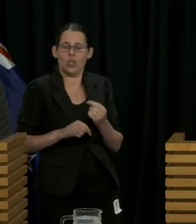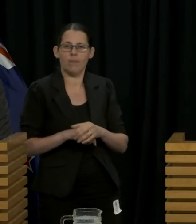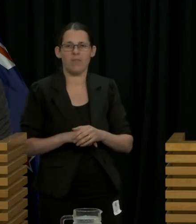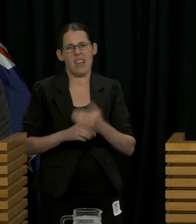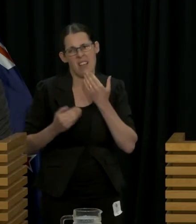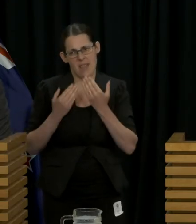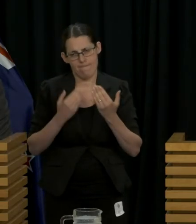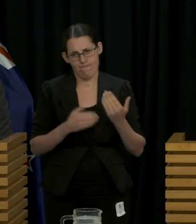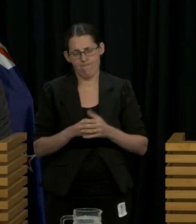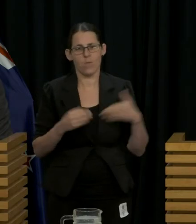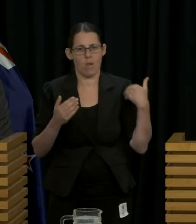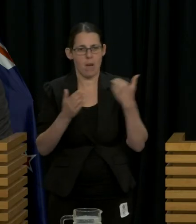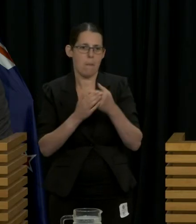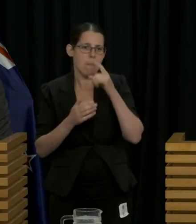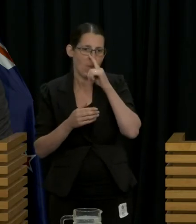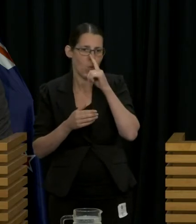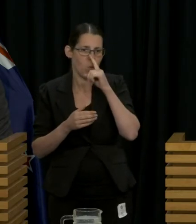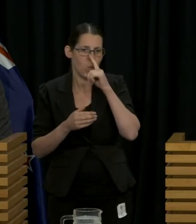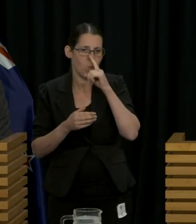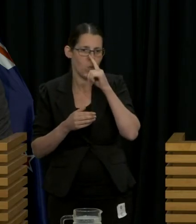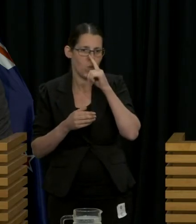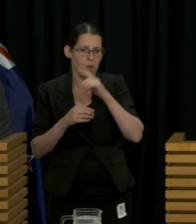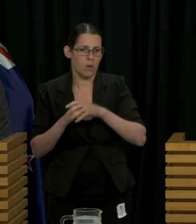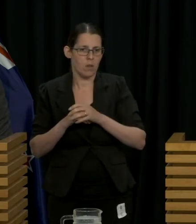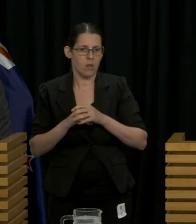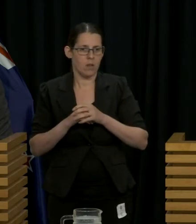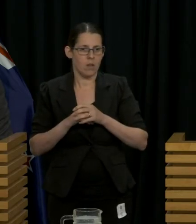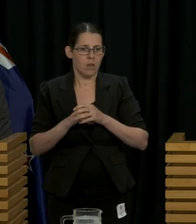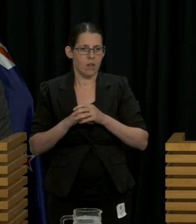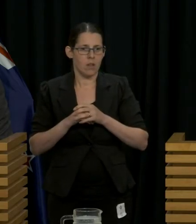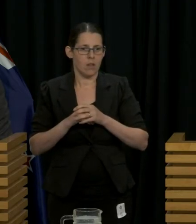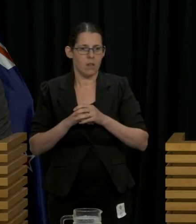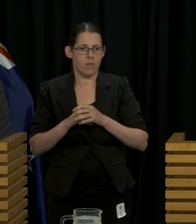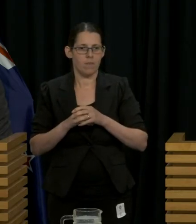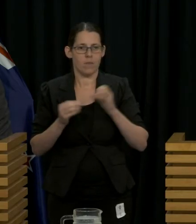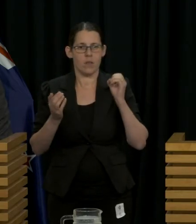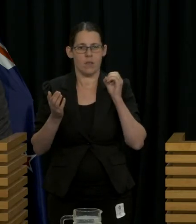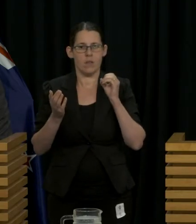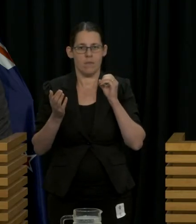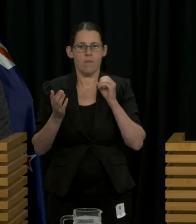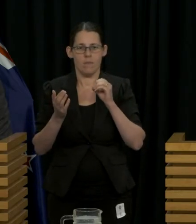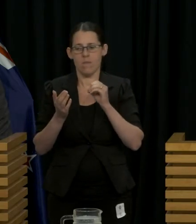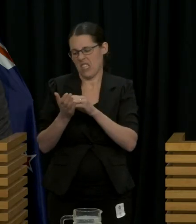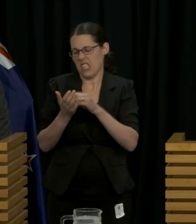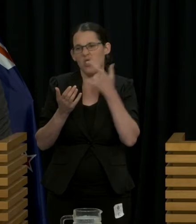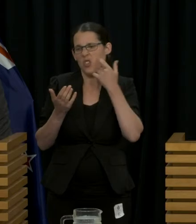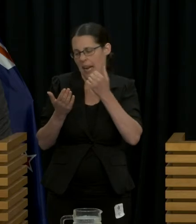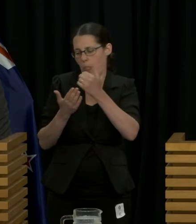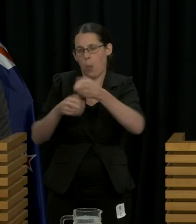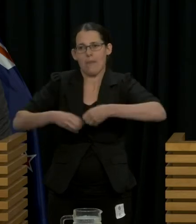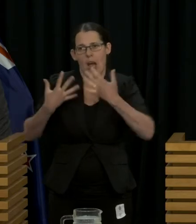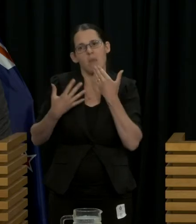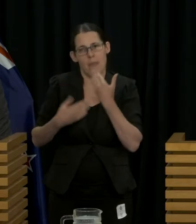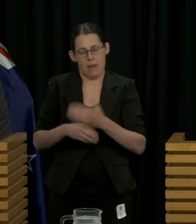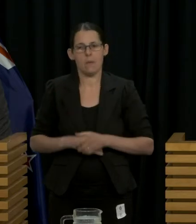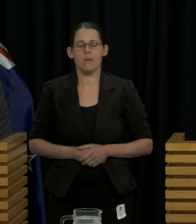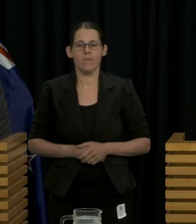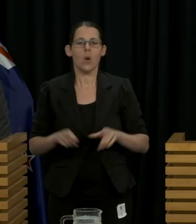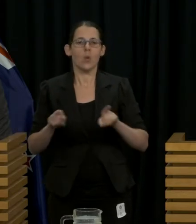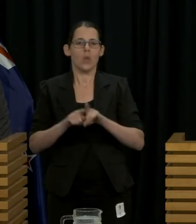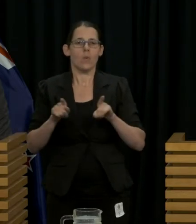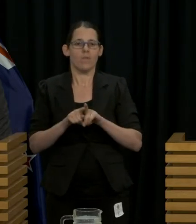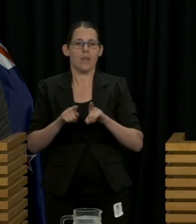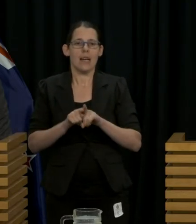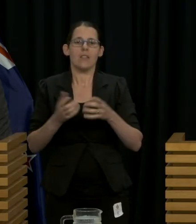this morning. Now, that list will develop and change as we get more information about the case's movements, and we will continue